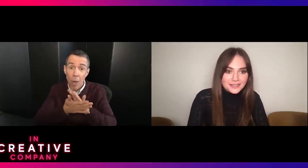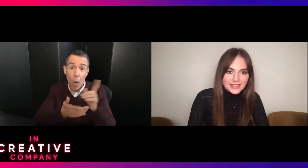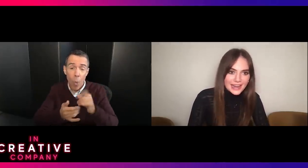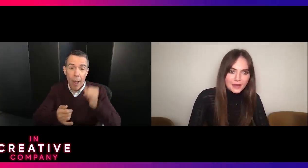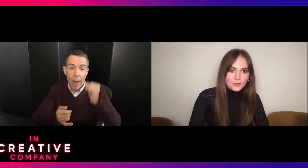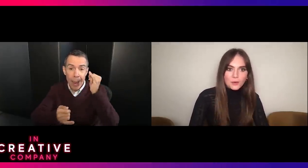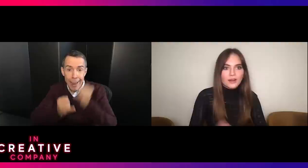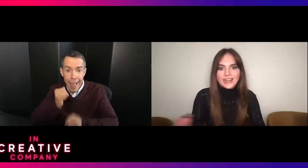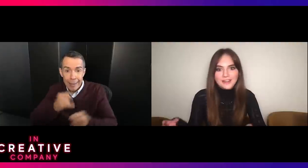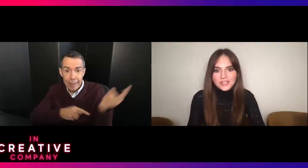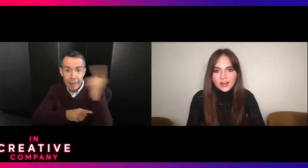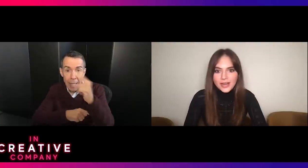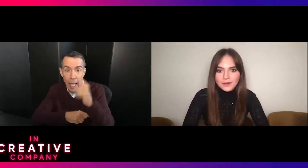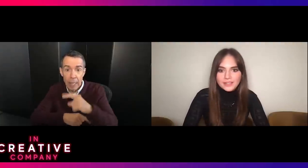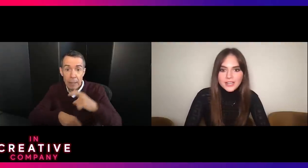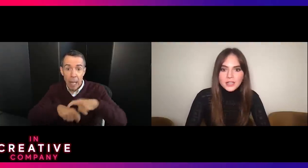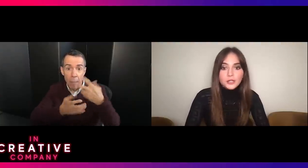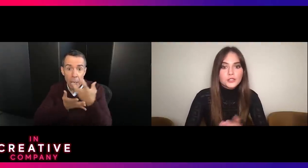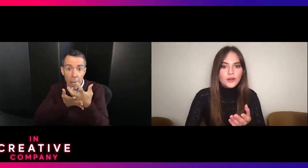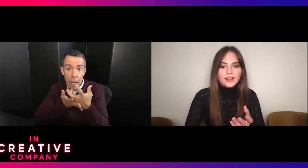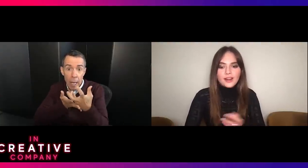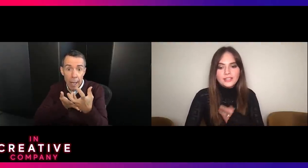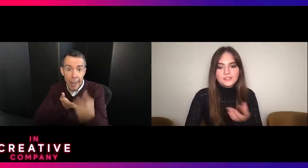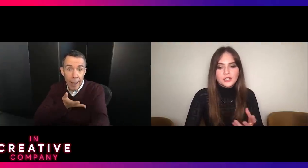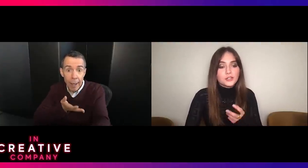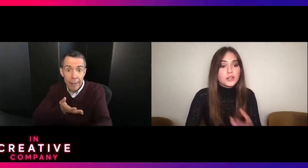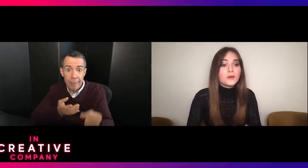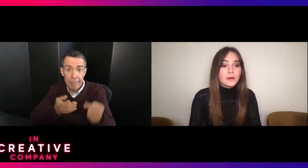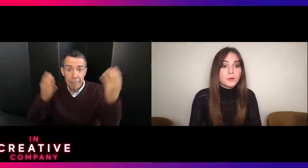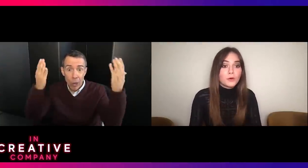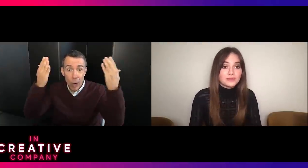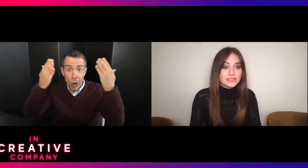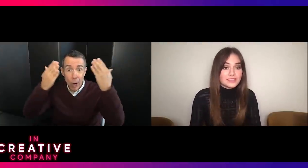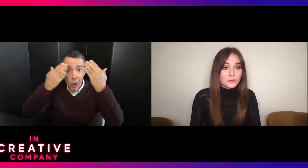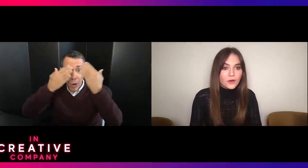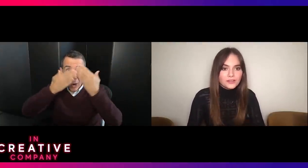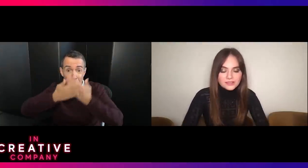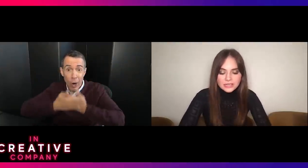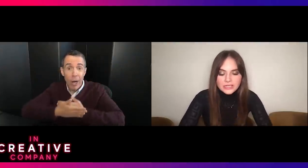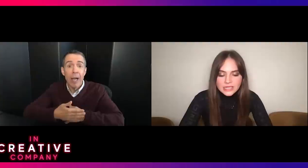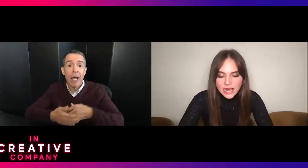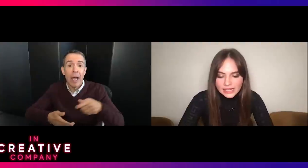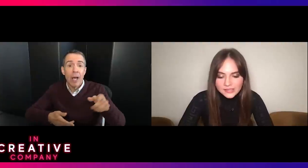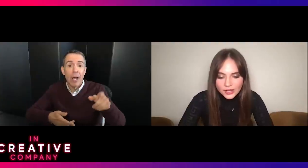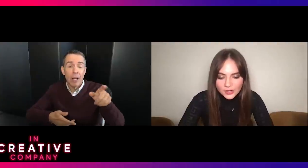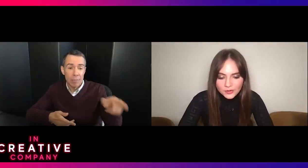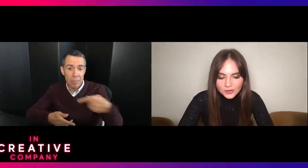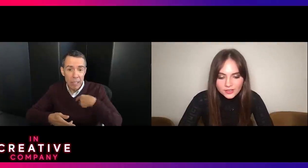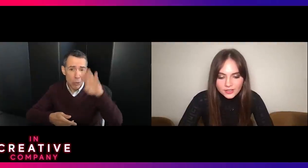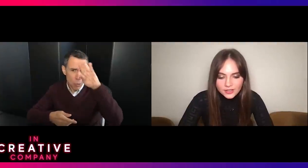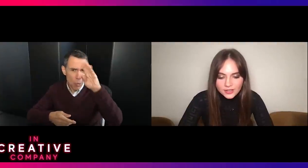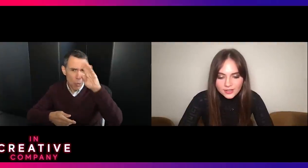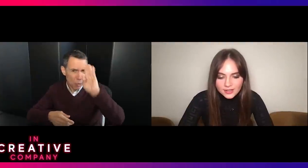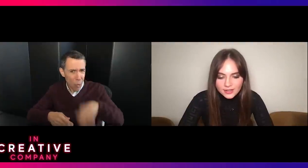last scene of the day and we were running out of time. And, you know, Troy and I and Sean knew how important this scene was. And so